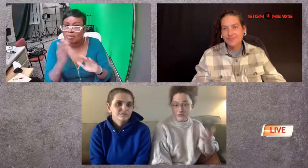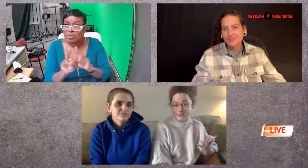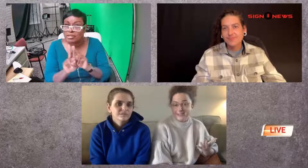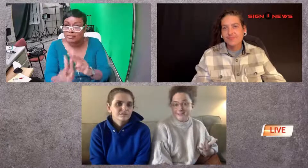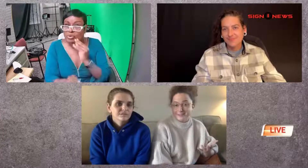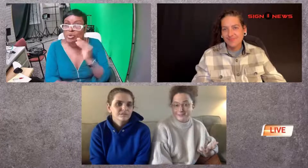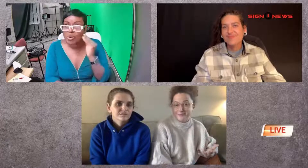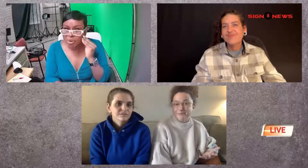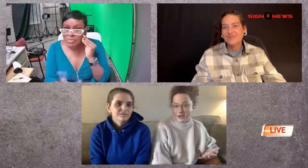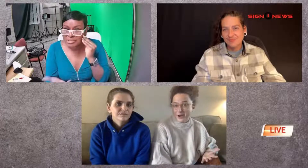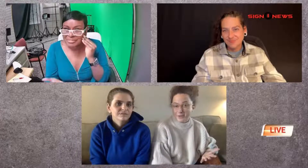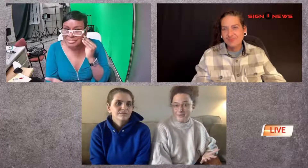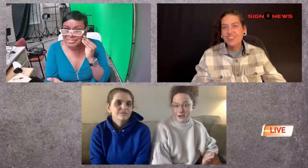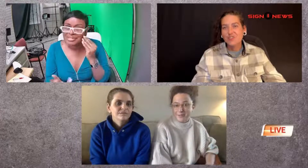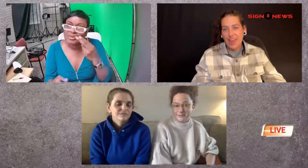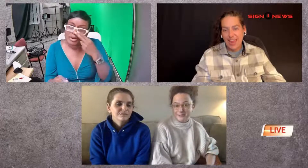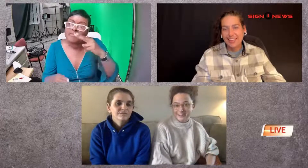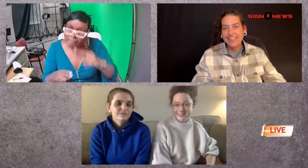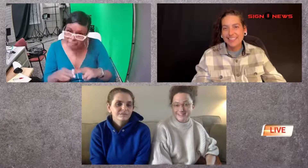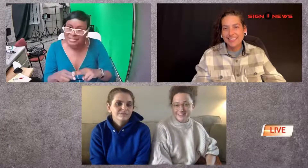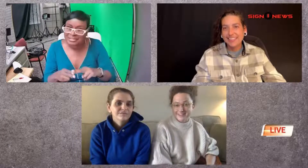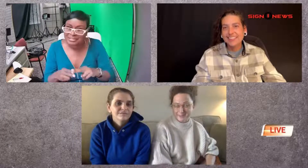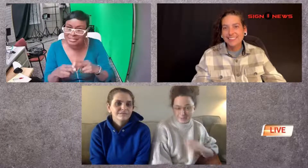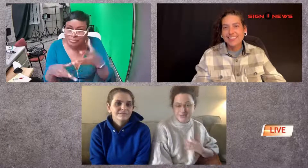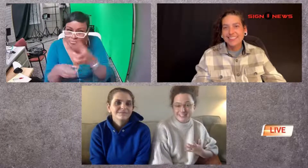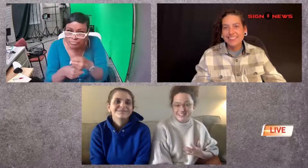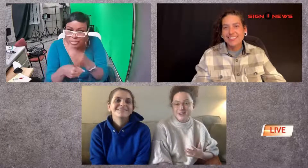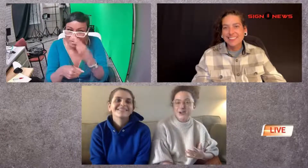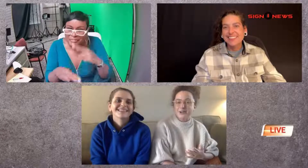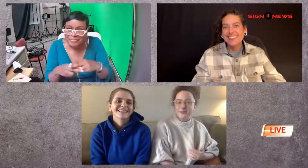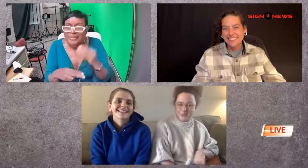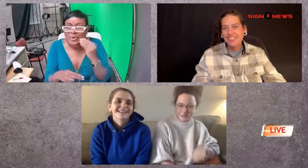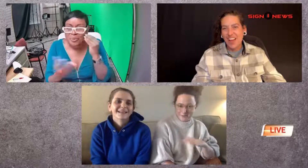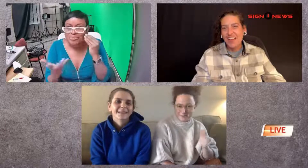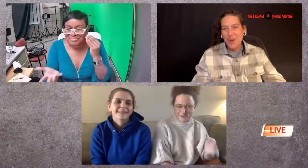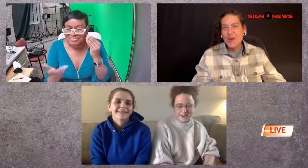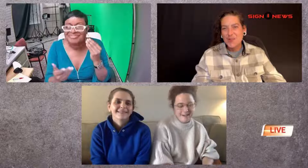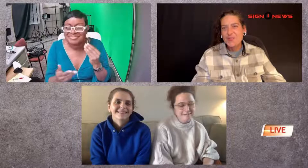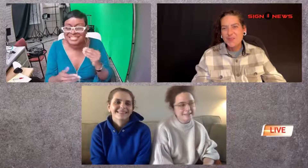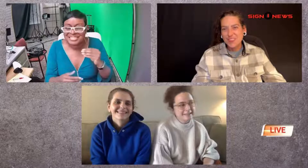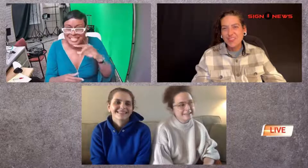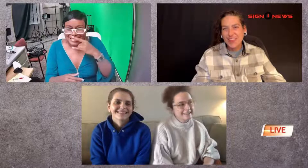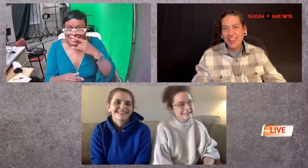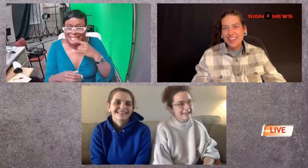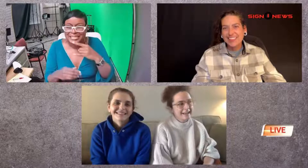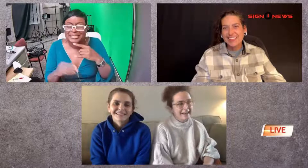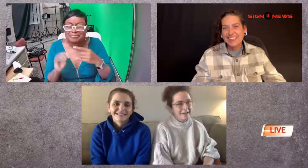which is where we get the term fun home from. That's what the kids called it when they were growing up.